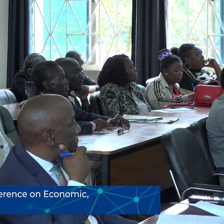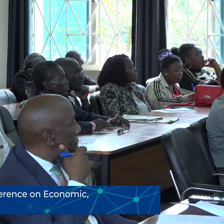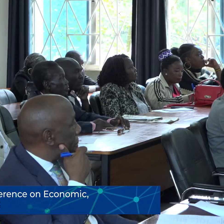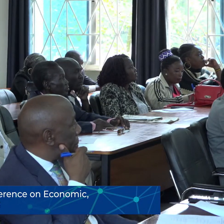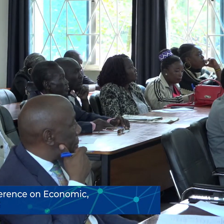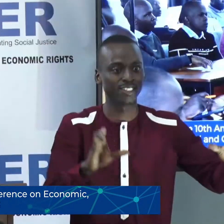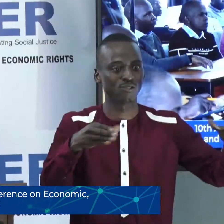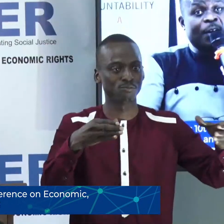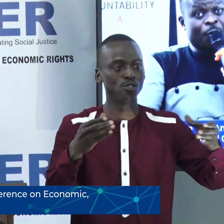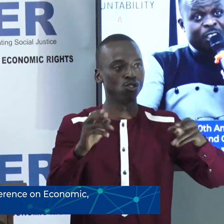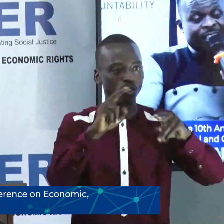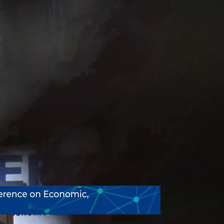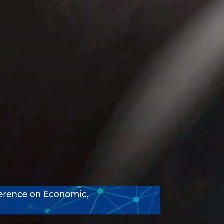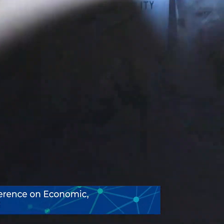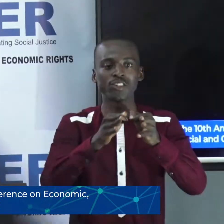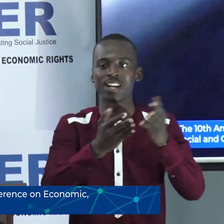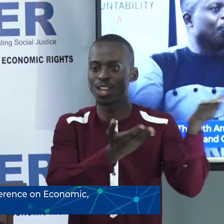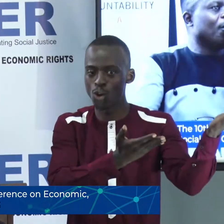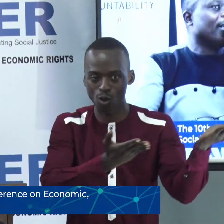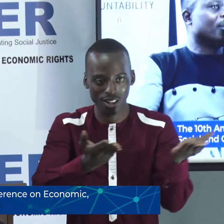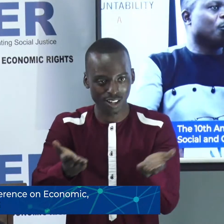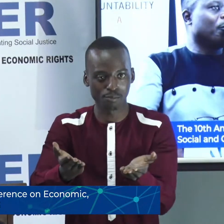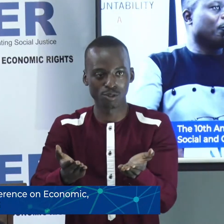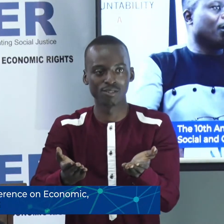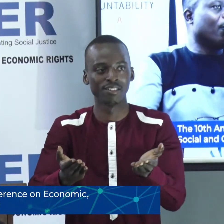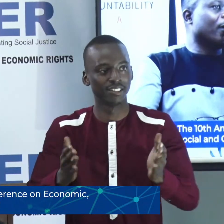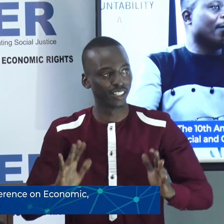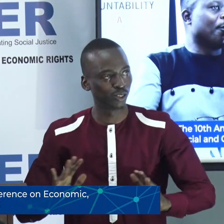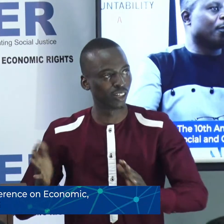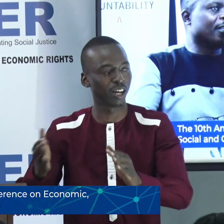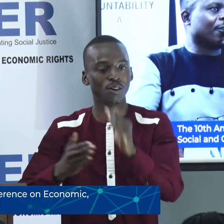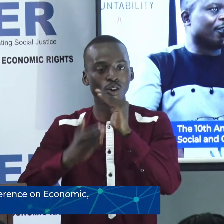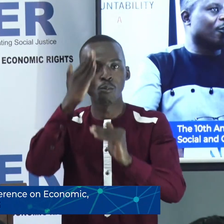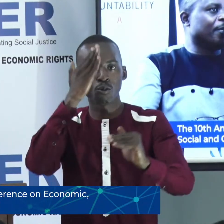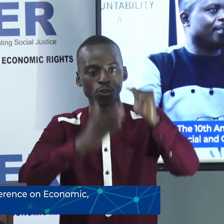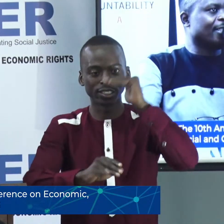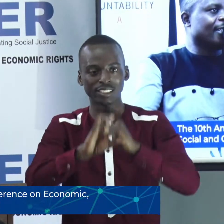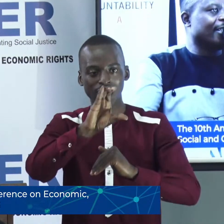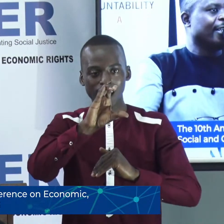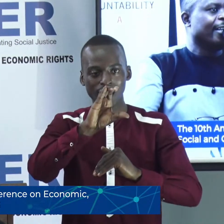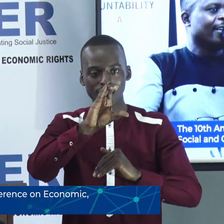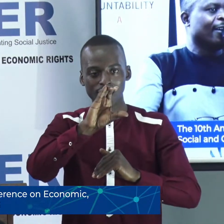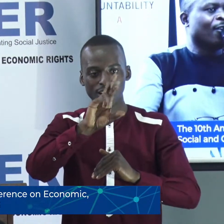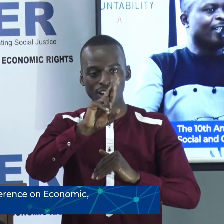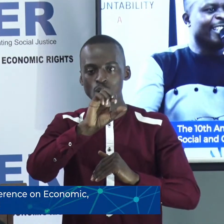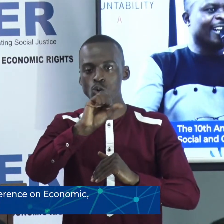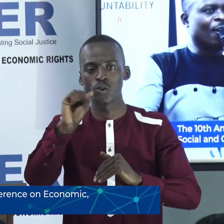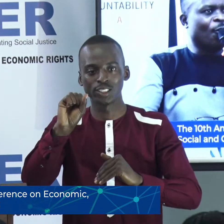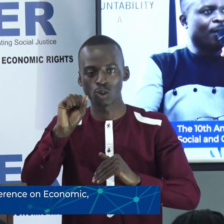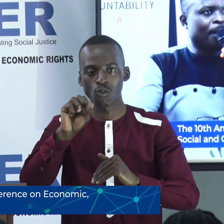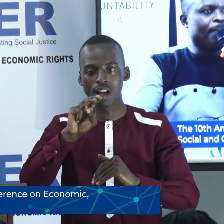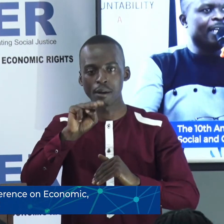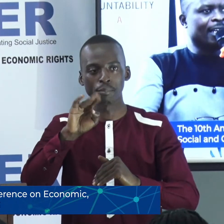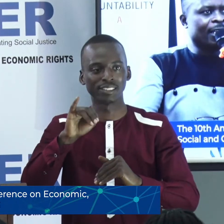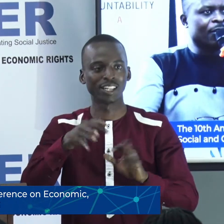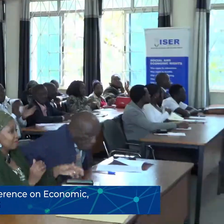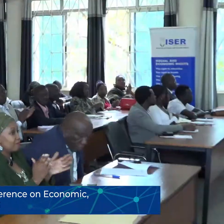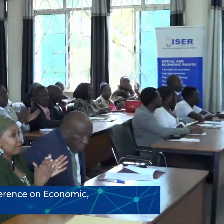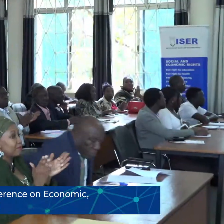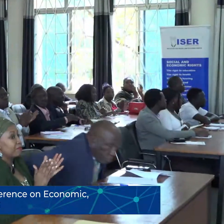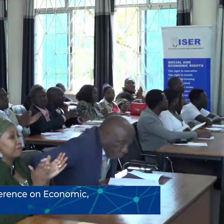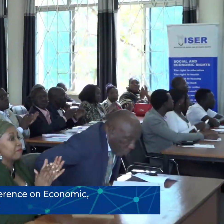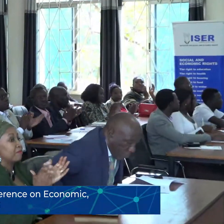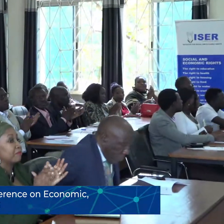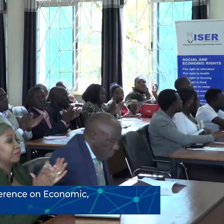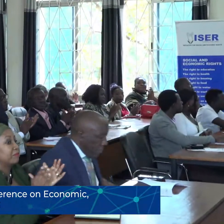conveners to come and officially welcome you. Let's welcome Professor Christopher Mbazira, the coordinator of the Public Interest